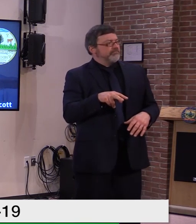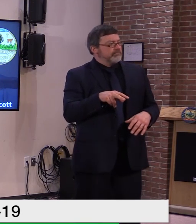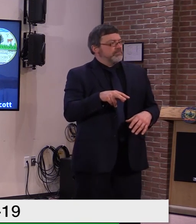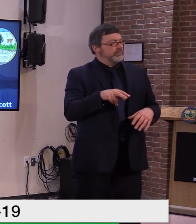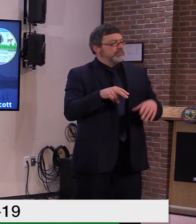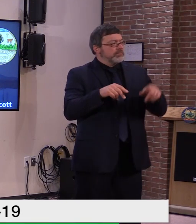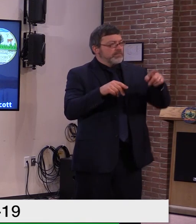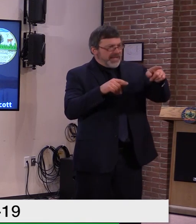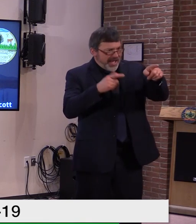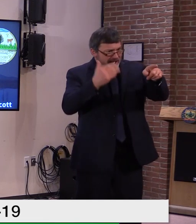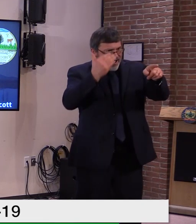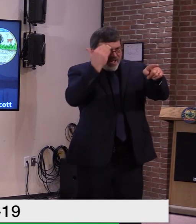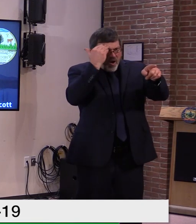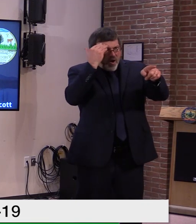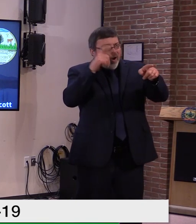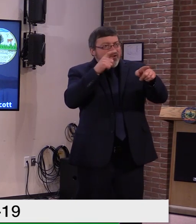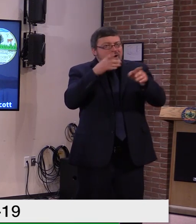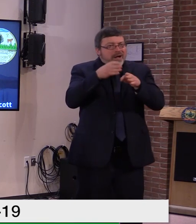broadcast.